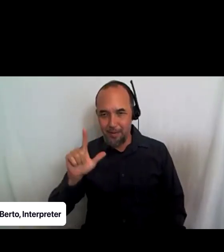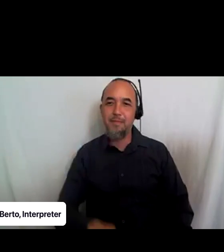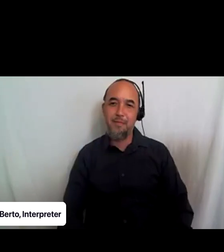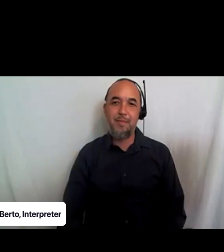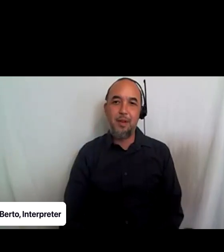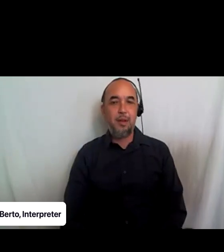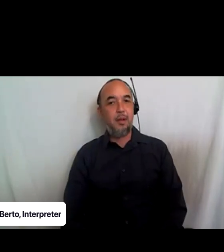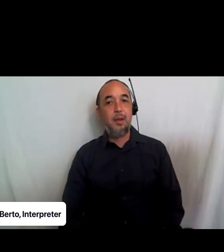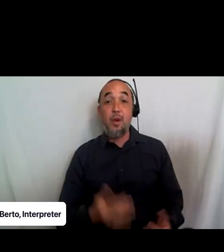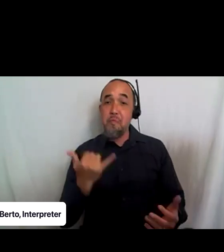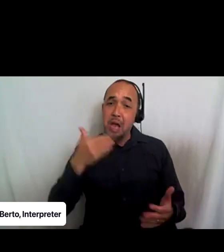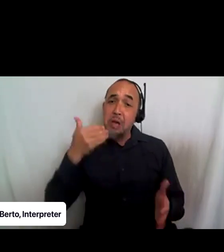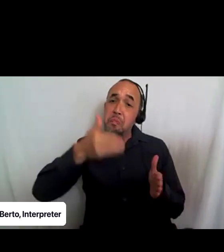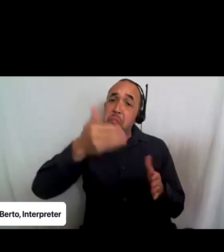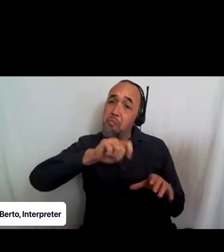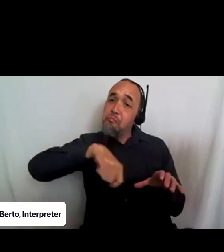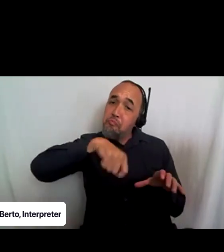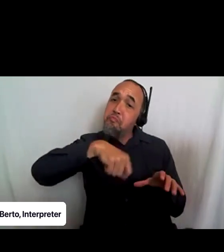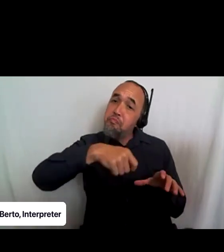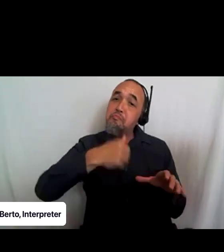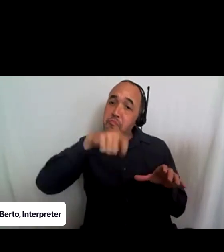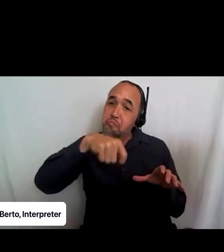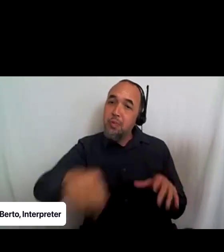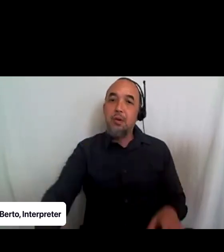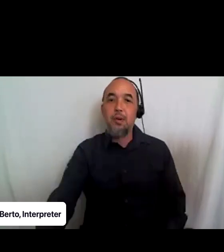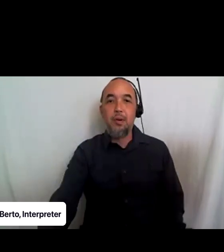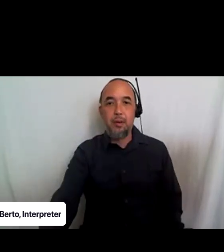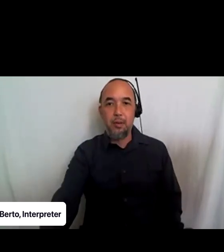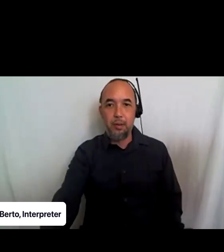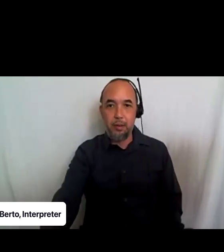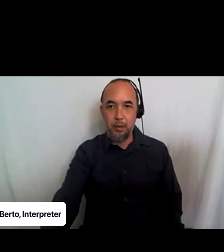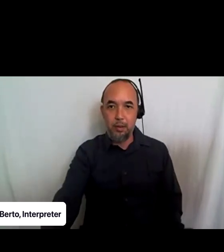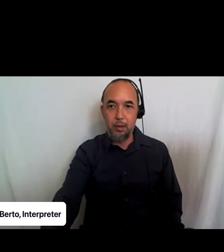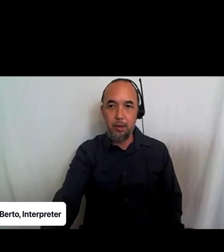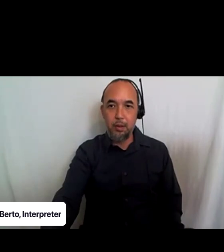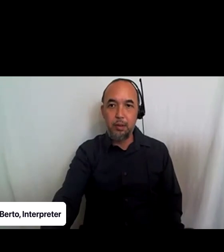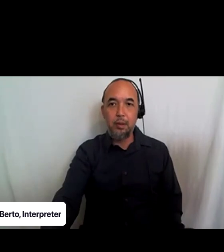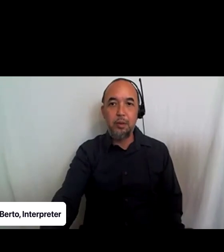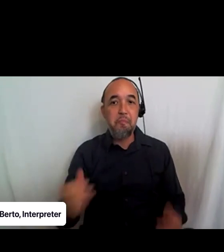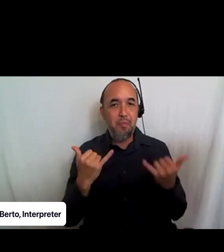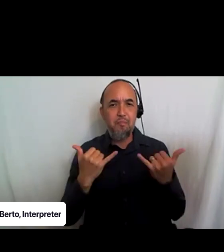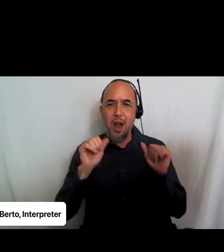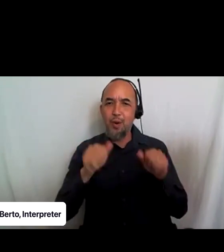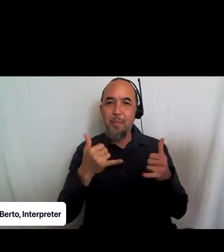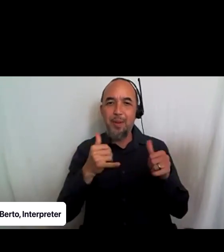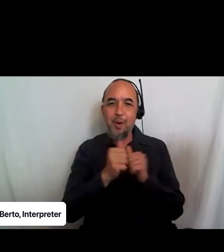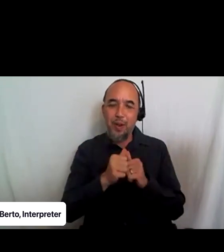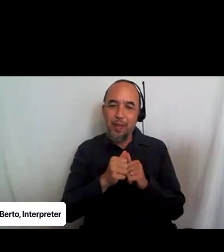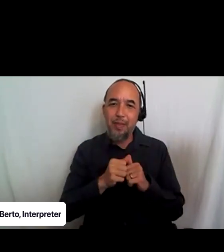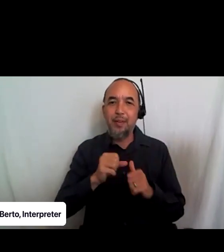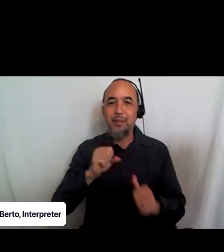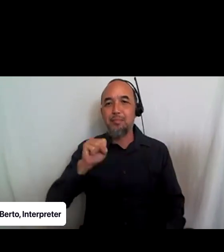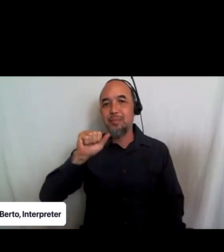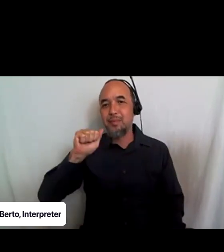So whisk that from time to time. And now it's time to play around with some seasoning while that cooks. Now I add